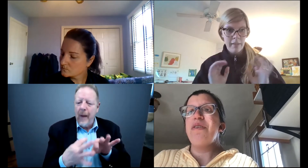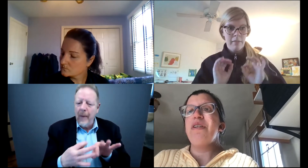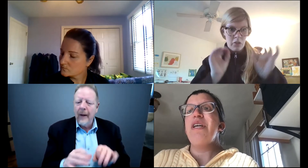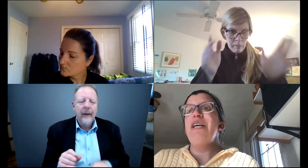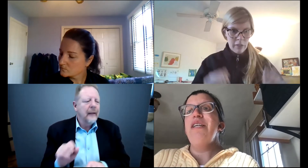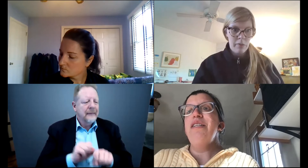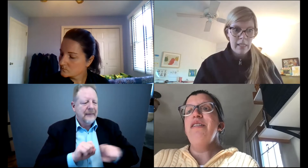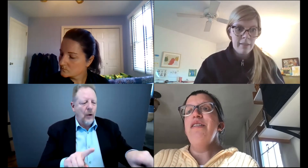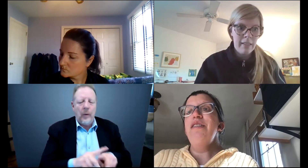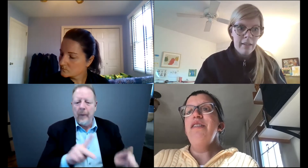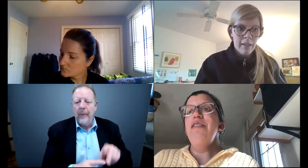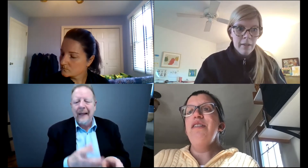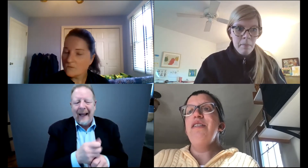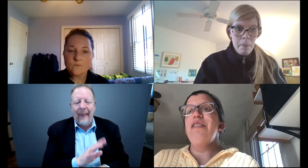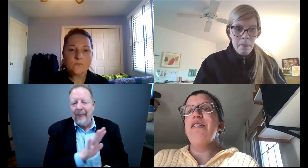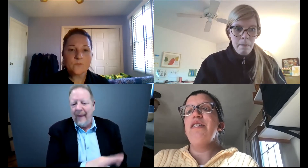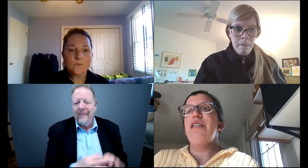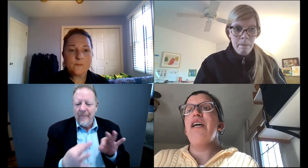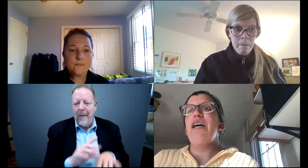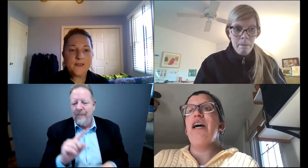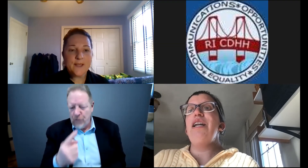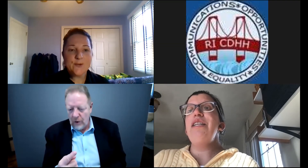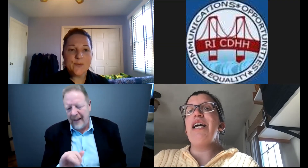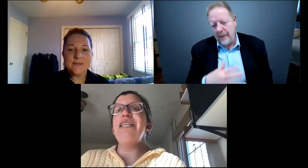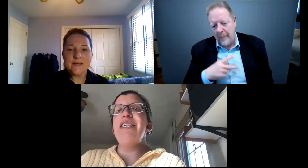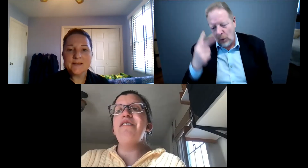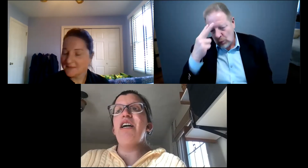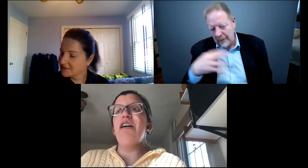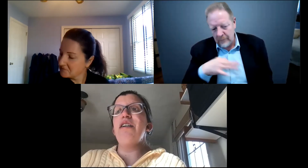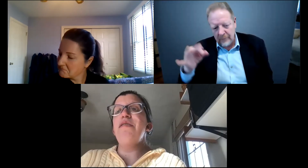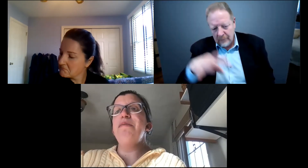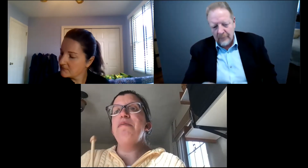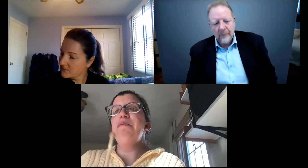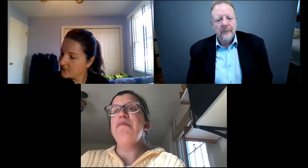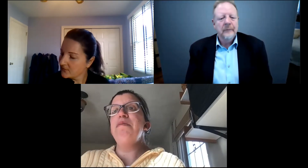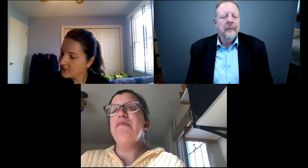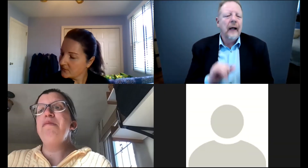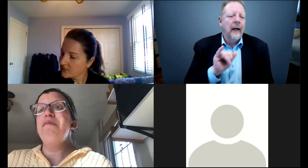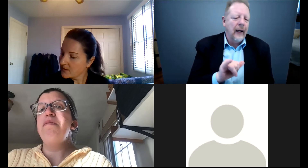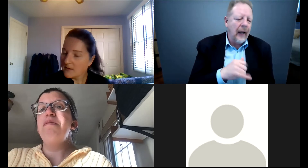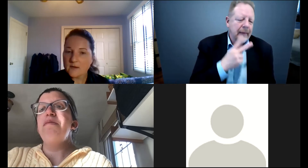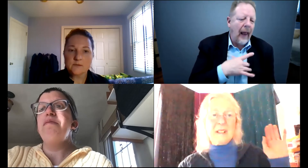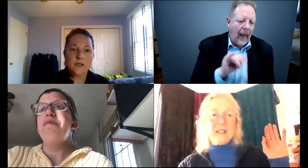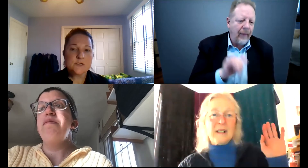So that's just my 2 cents. I like Thank that you, idea Bethany. of that.